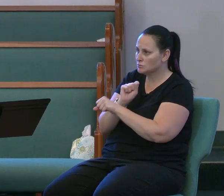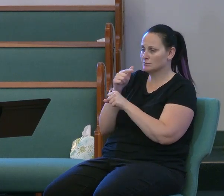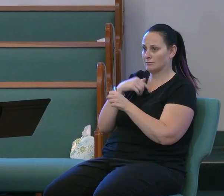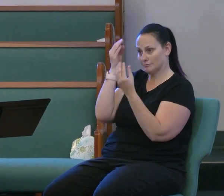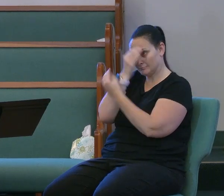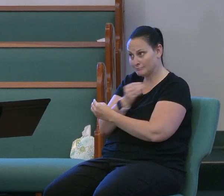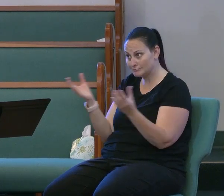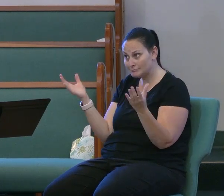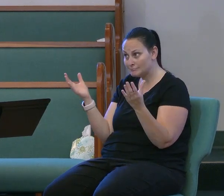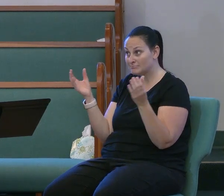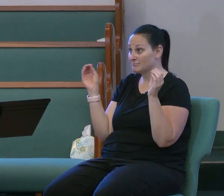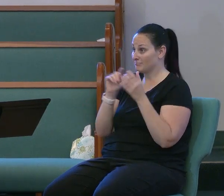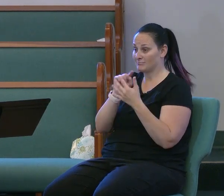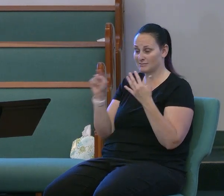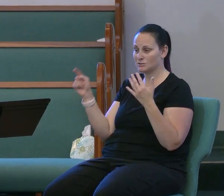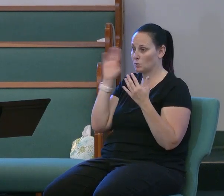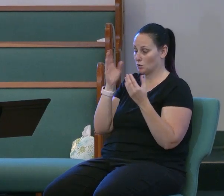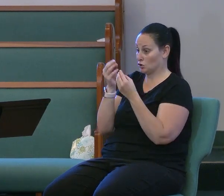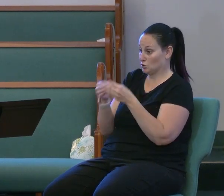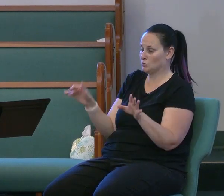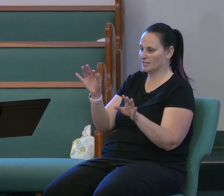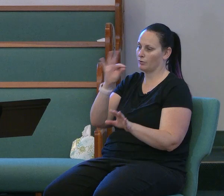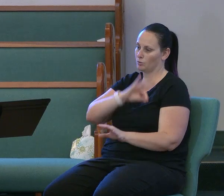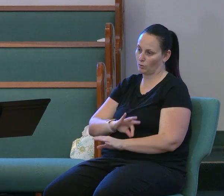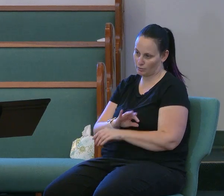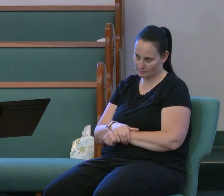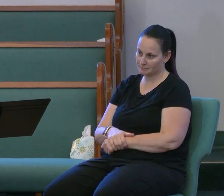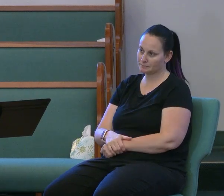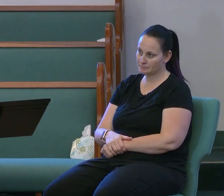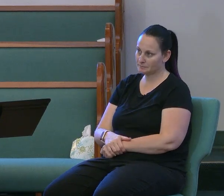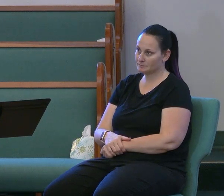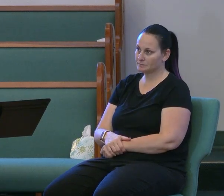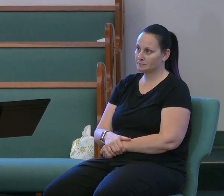you, none of these will lose their reward.